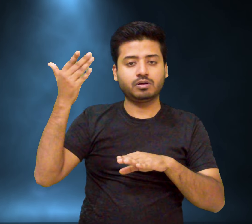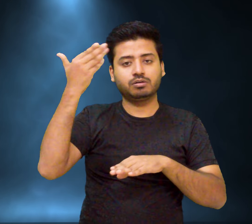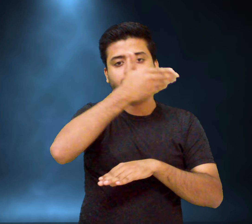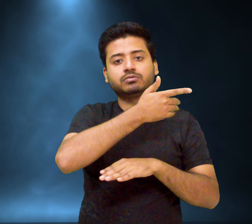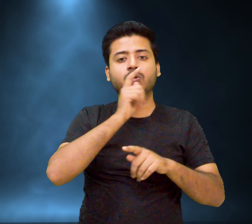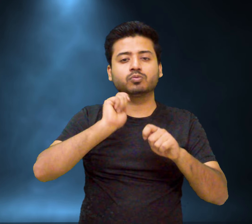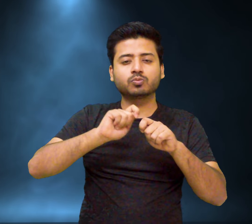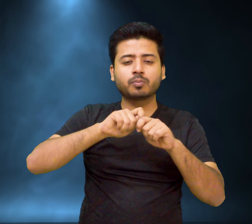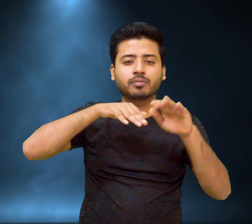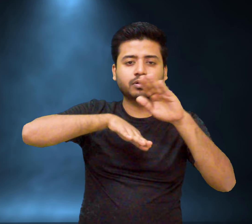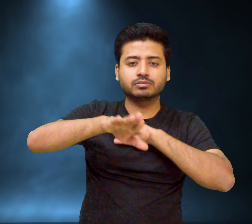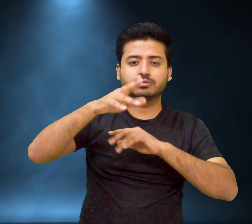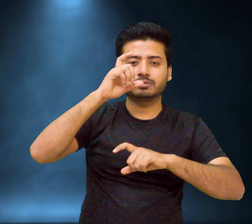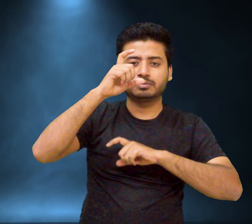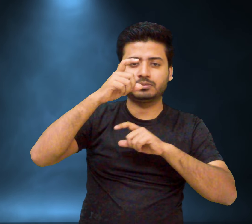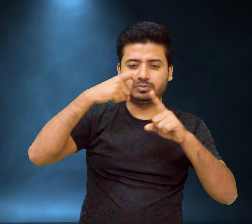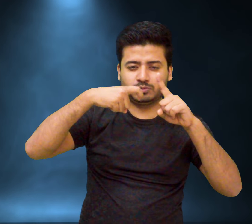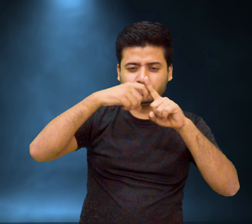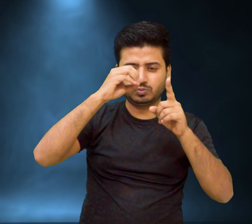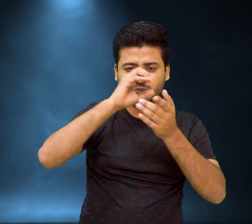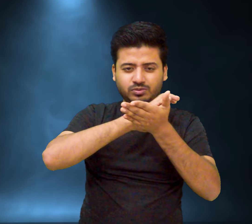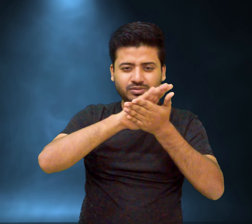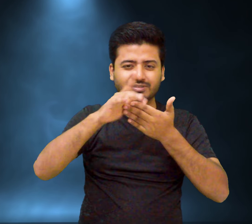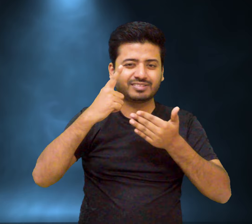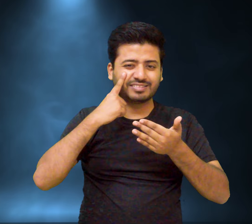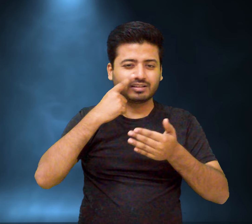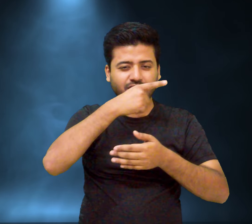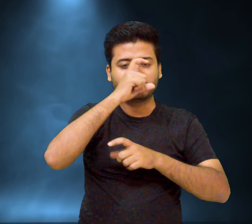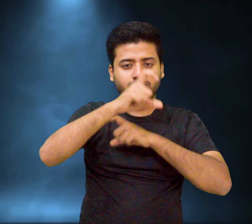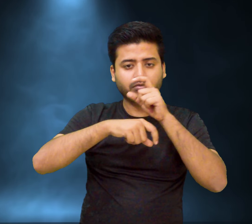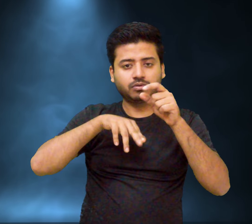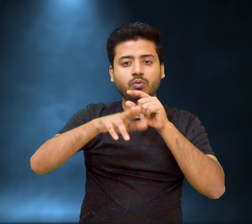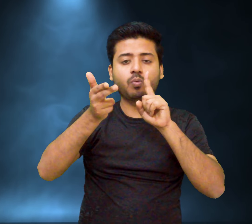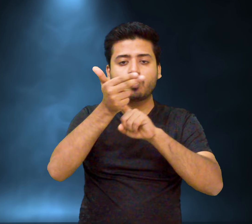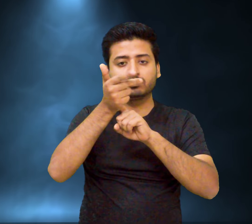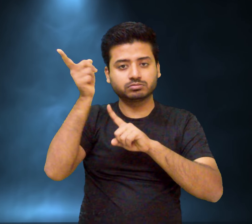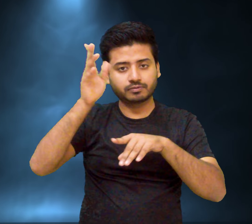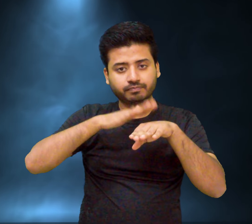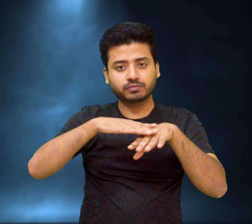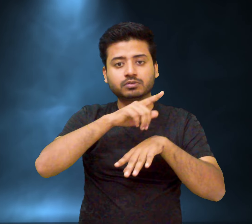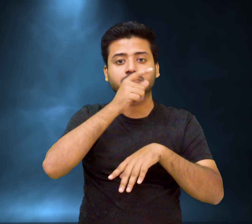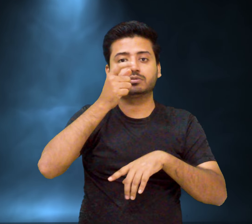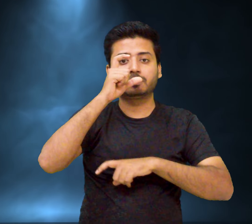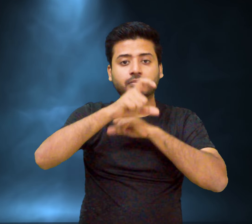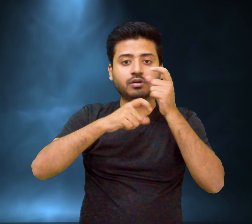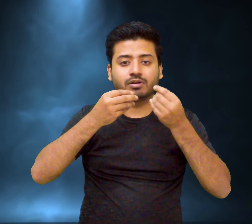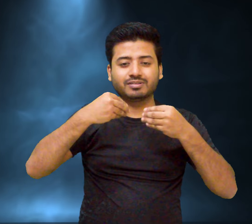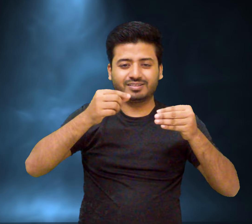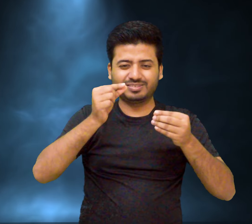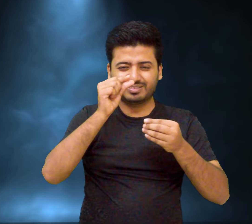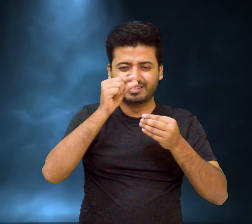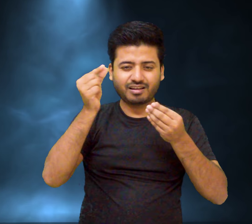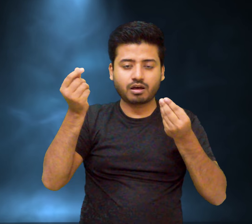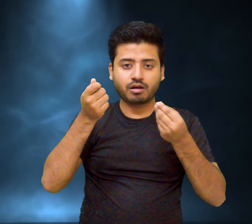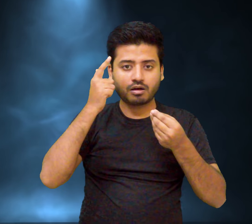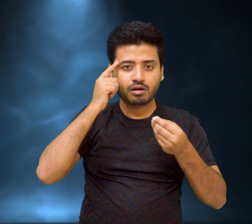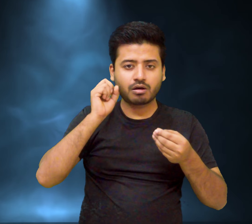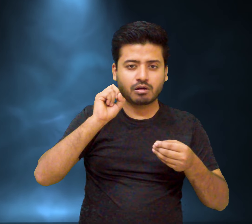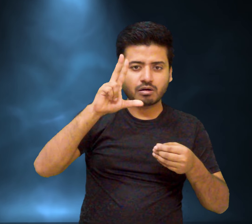been adulterated with lighter, immature berries, they will crush easily under pressure. Mineral oil film test. Add a few peppercorns to a